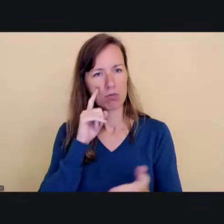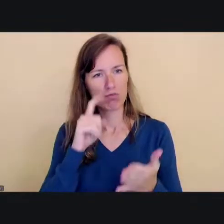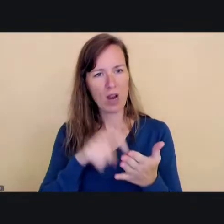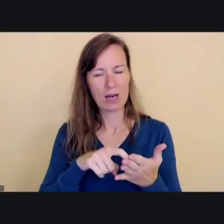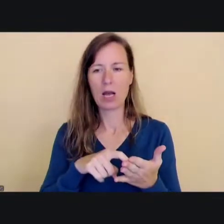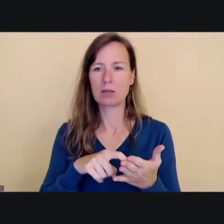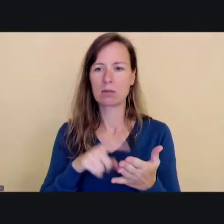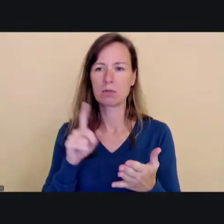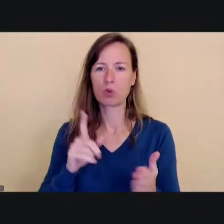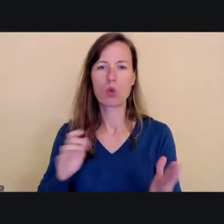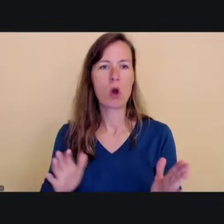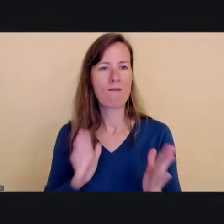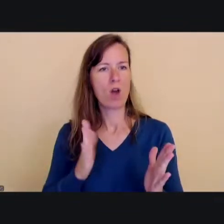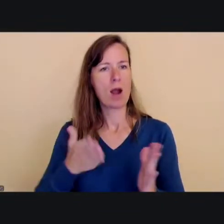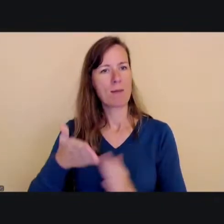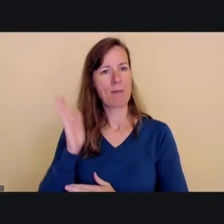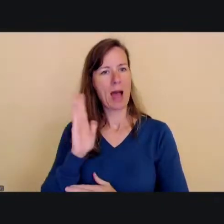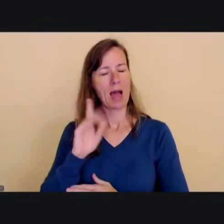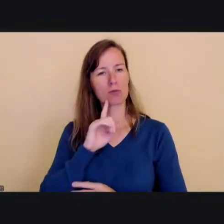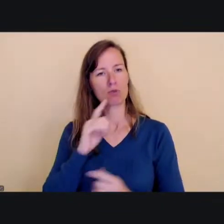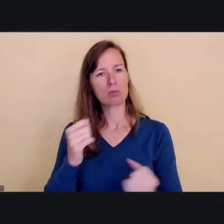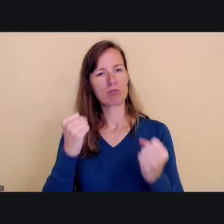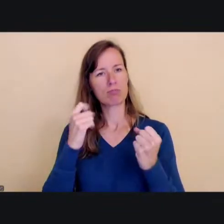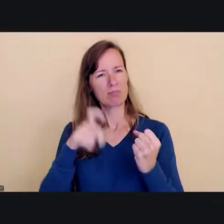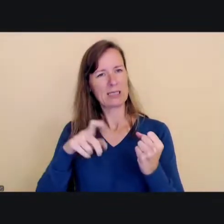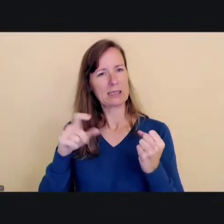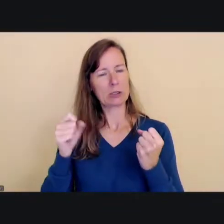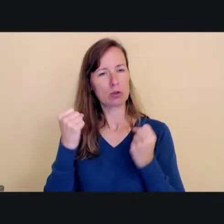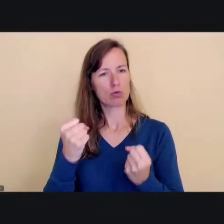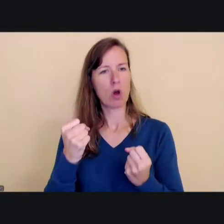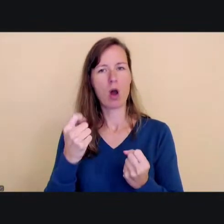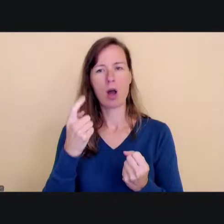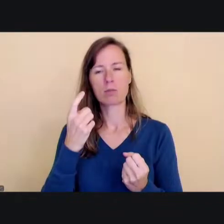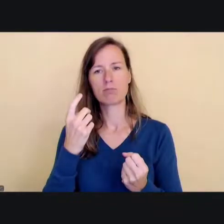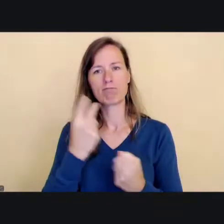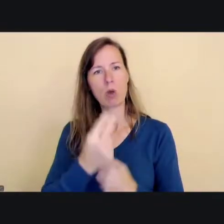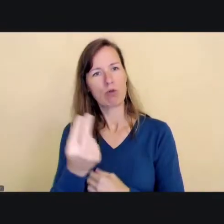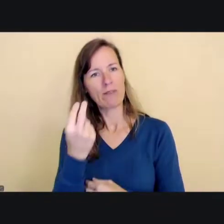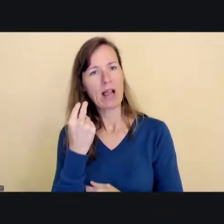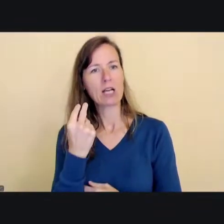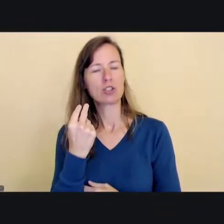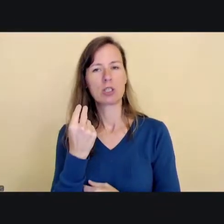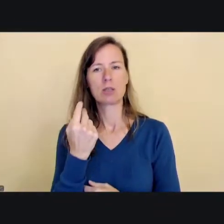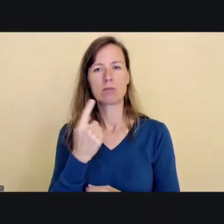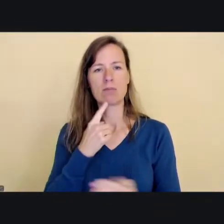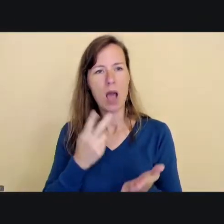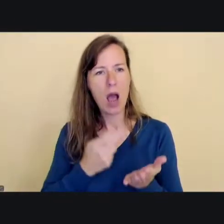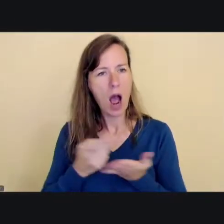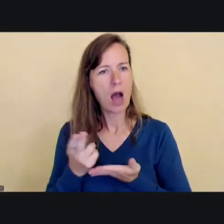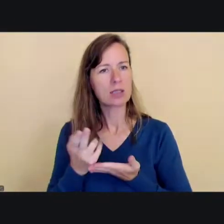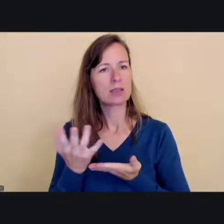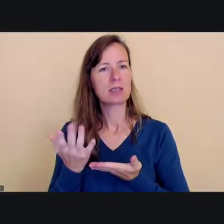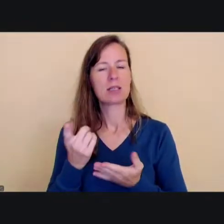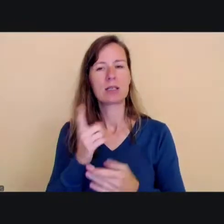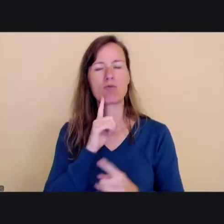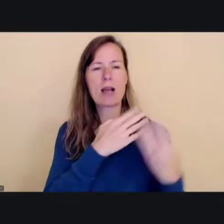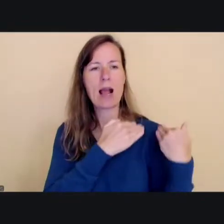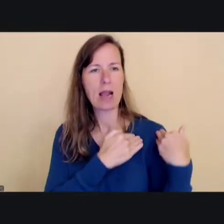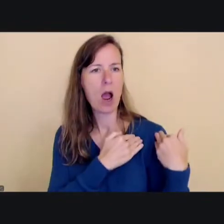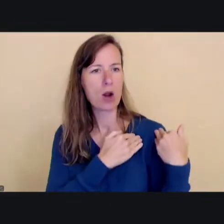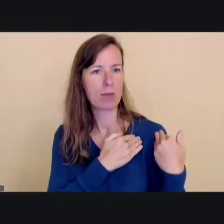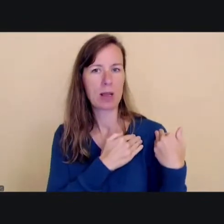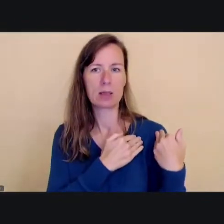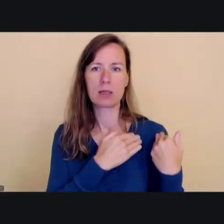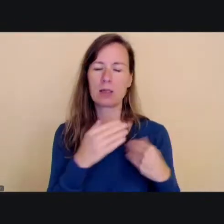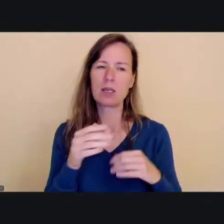strong self-reflection, honesty, and accountability to do better than those who came before us for the benefit of the next